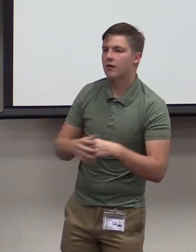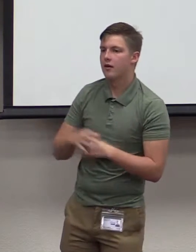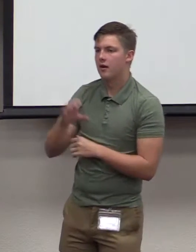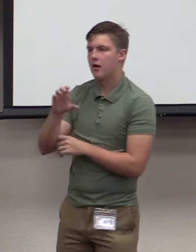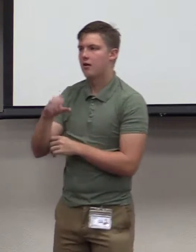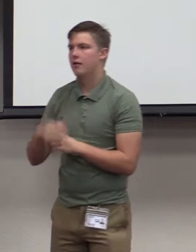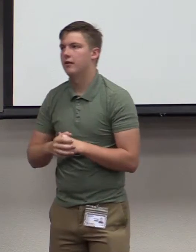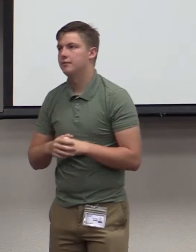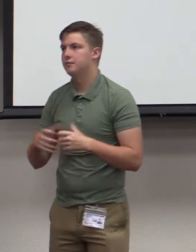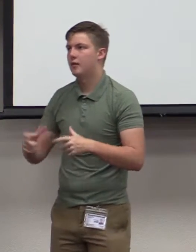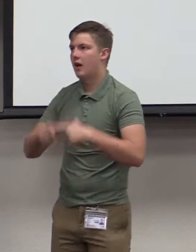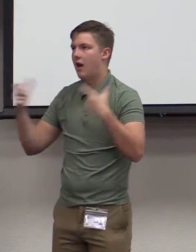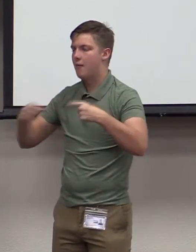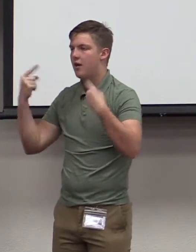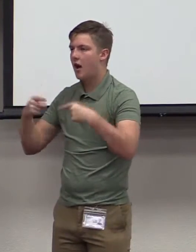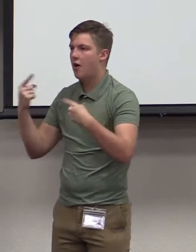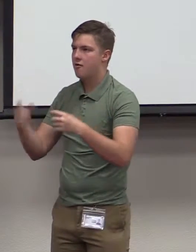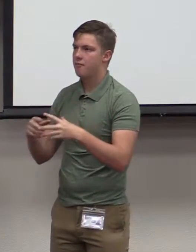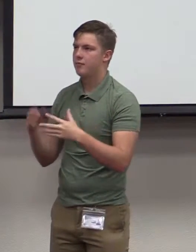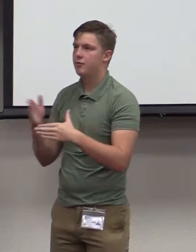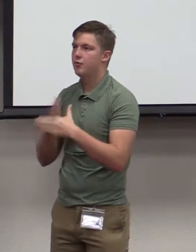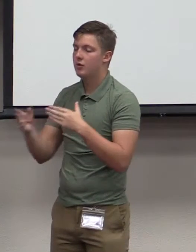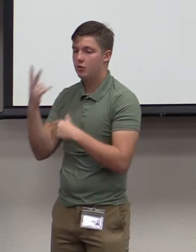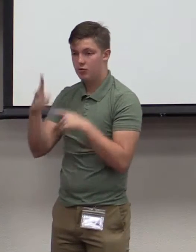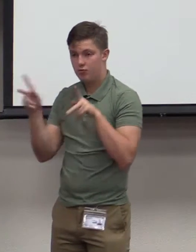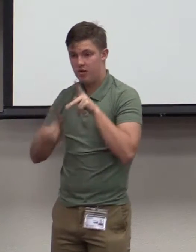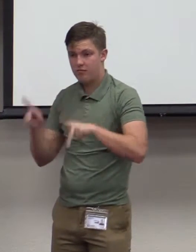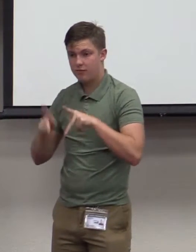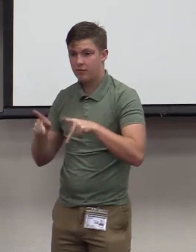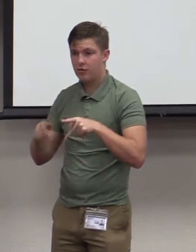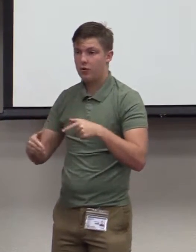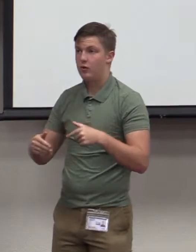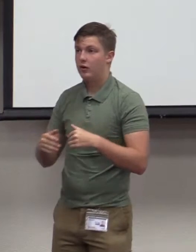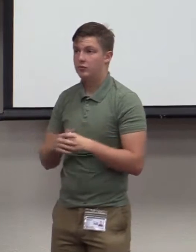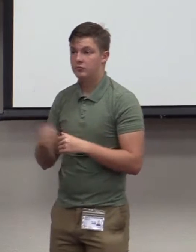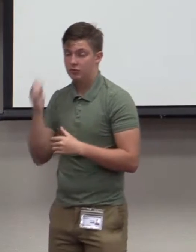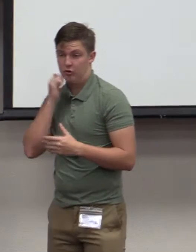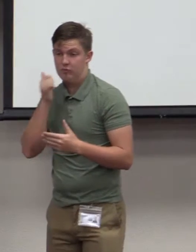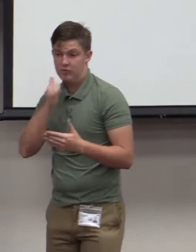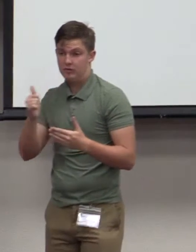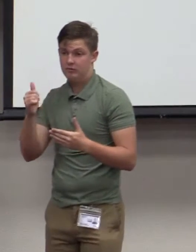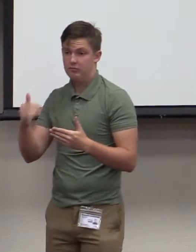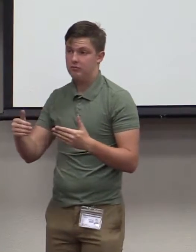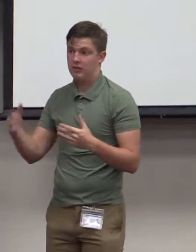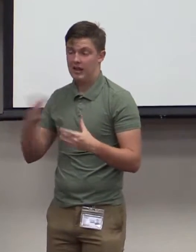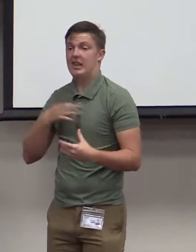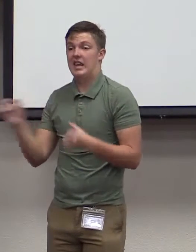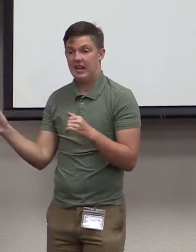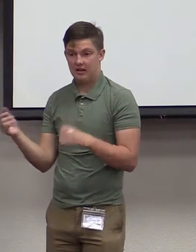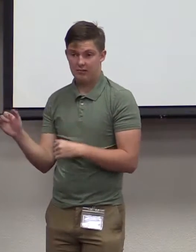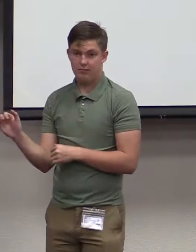trivial issue between two people who are usually on good terms.